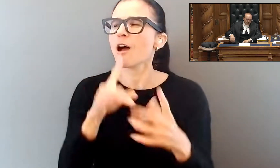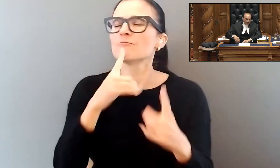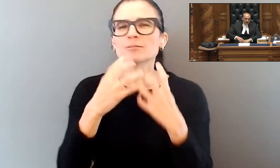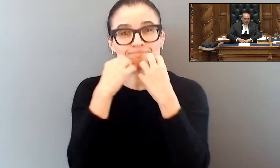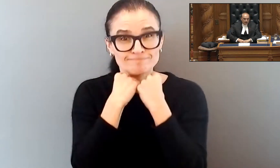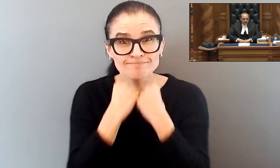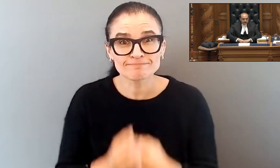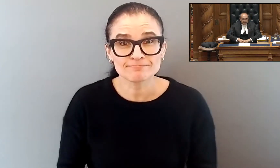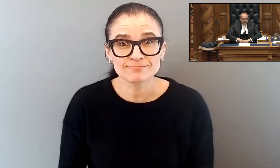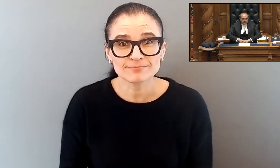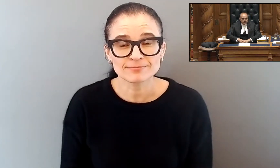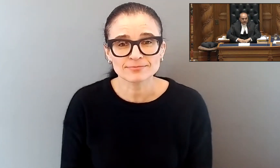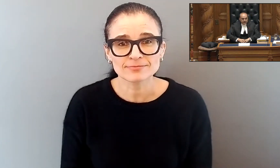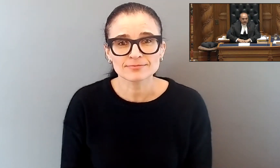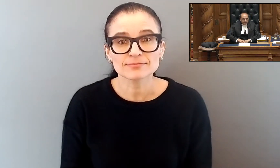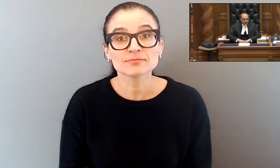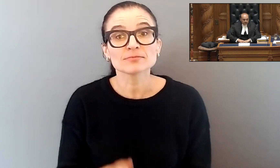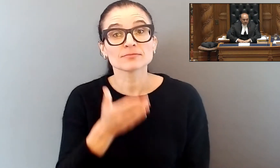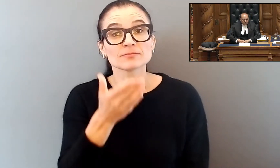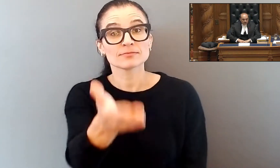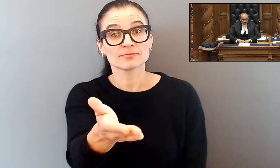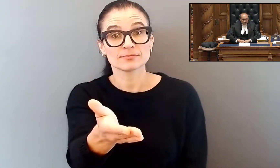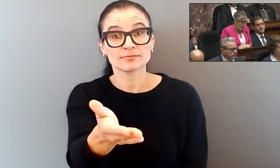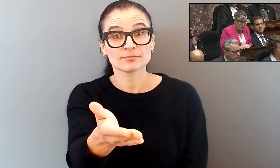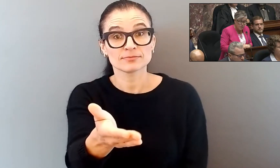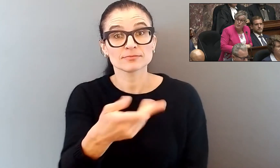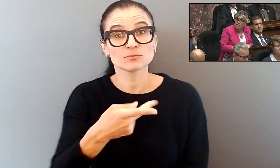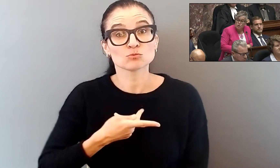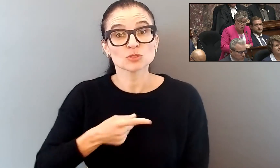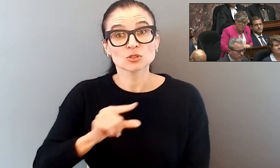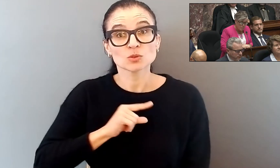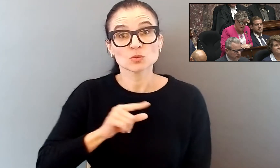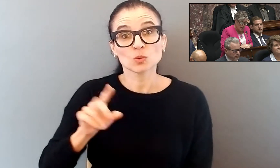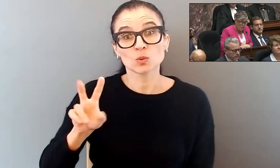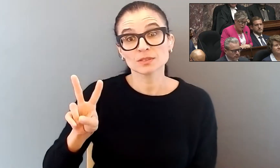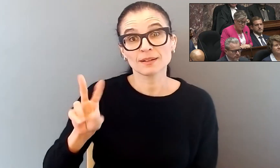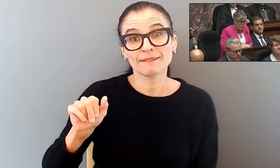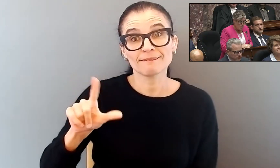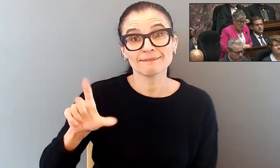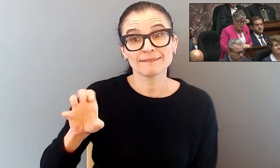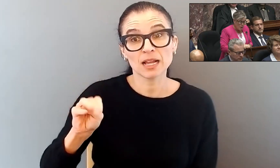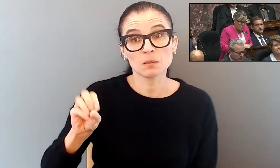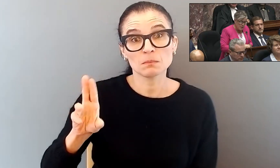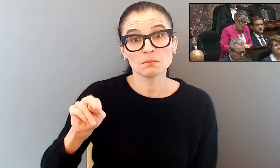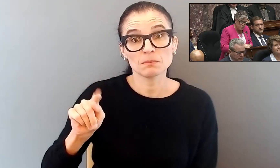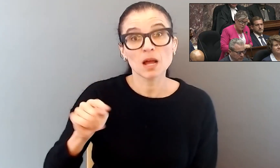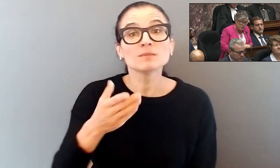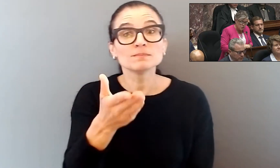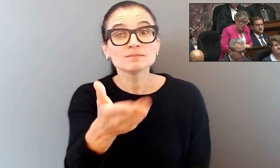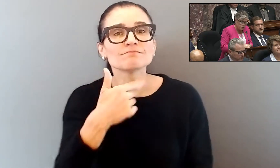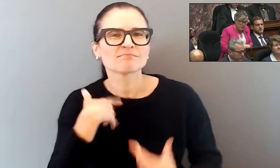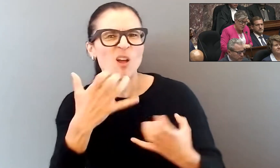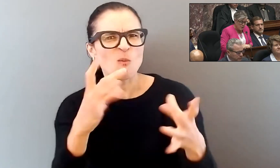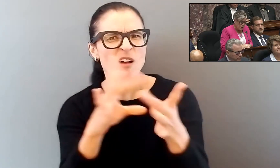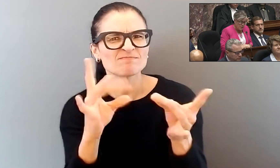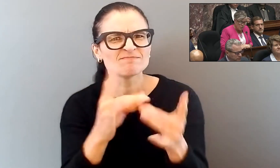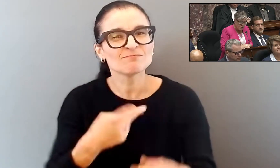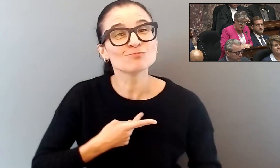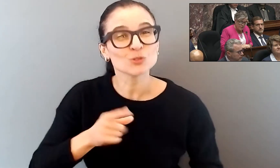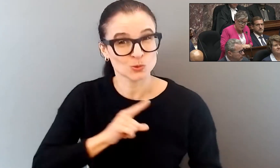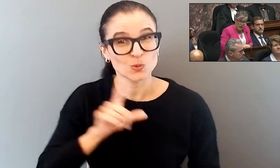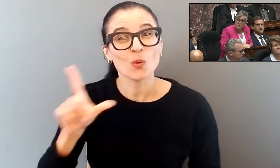Prince George Waylemount. Thank you, Mr. Speaker. Today I'd like to highlight the Prince George Public Library. The population of Prince George is,